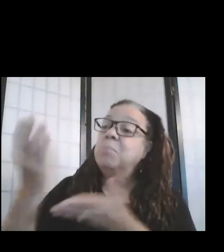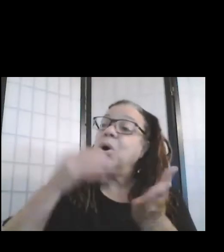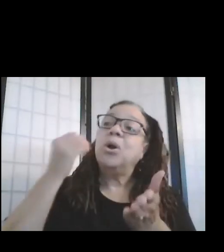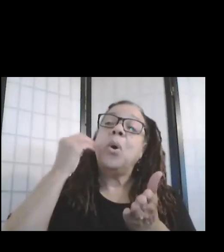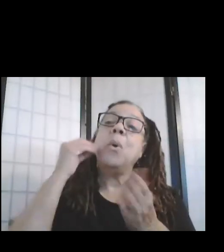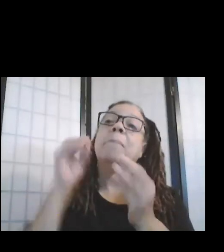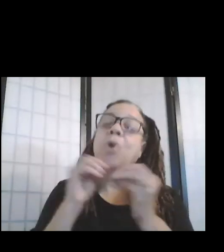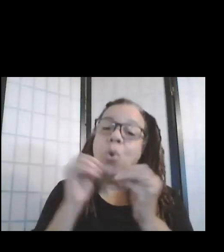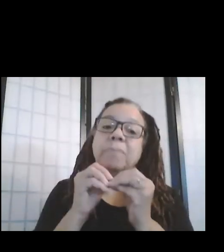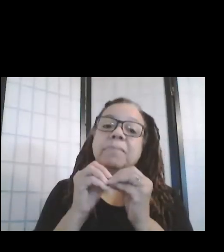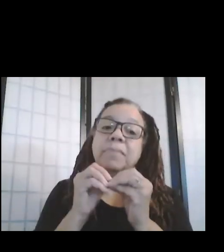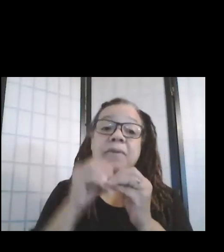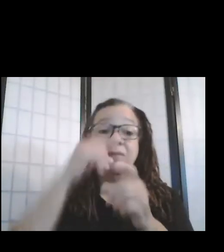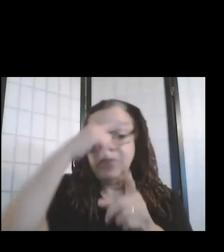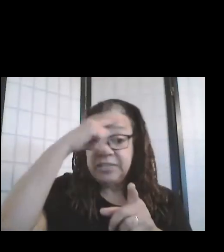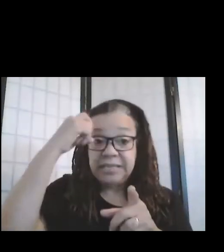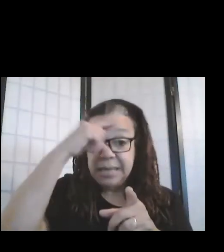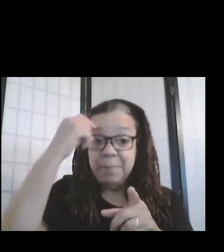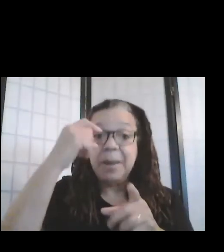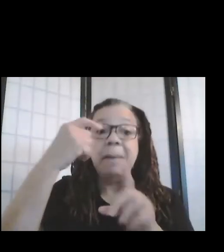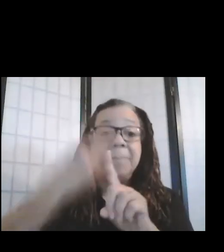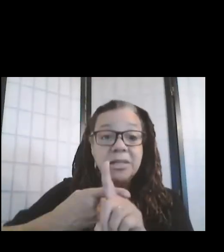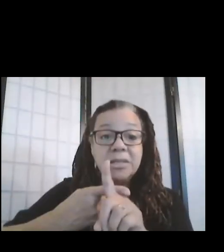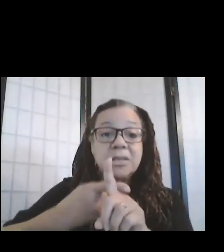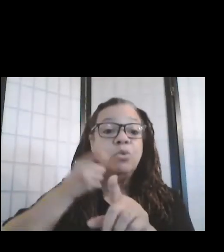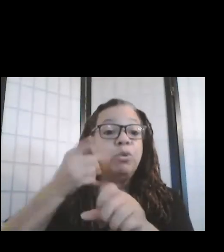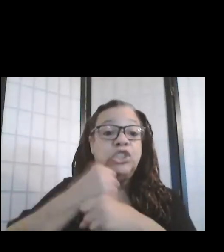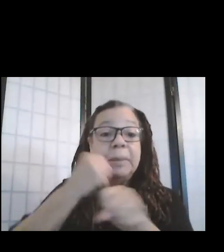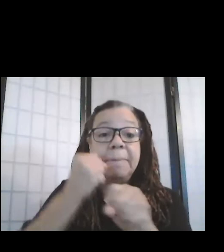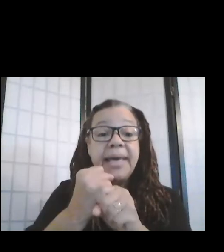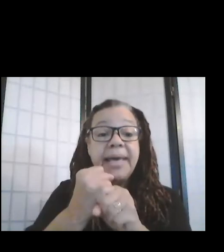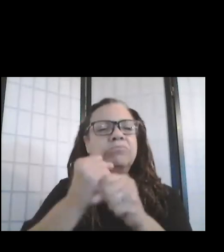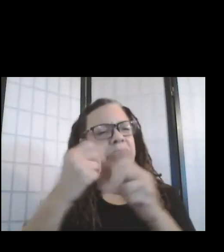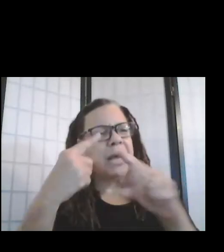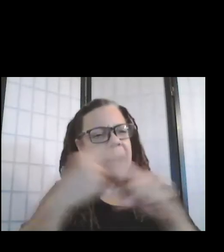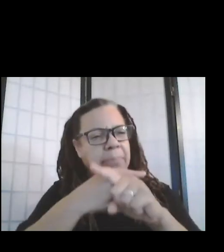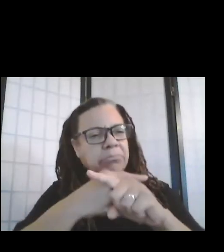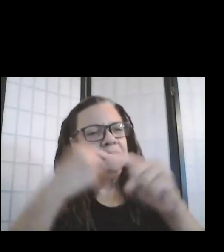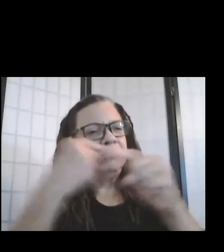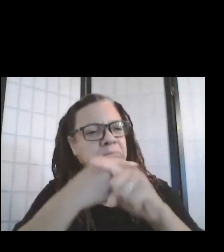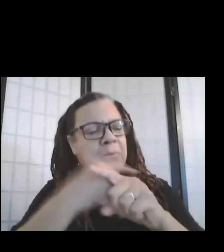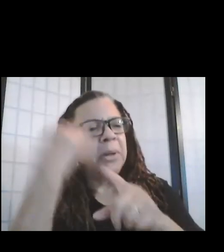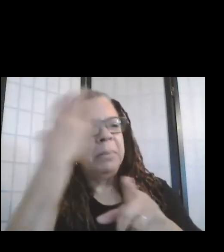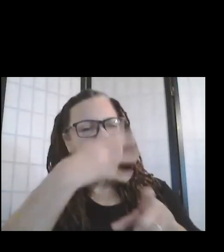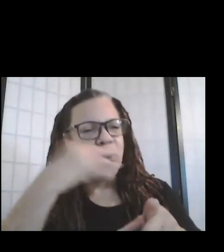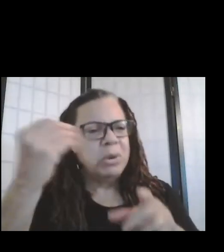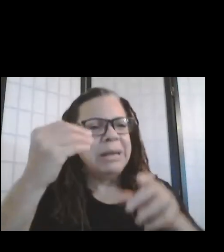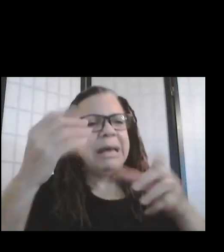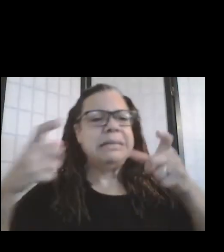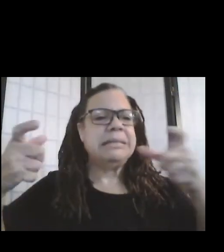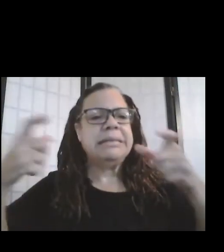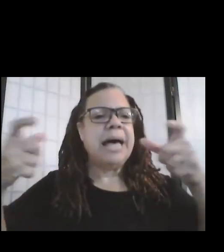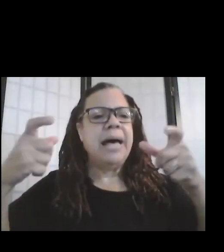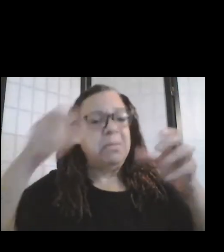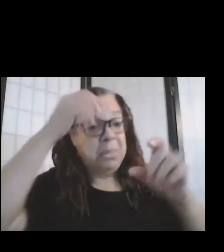Over a course of summer months, what she was making grew in complexity and beauty and size. Her brother